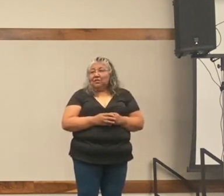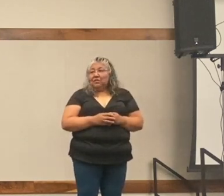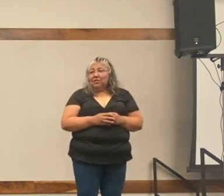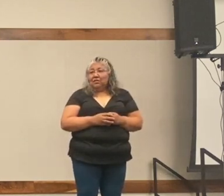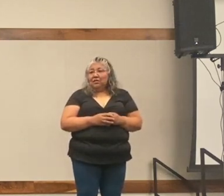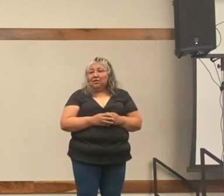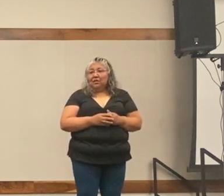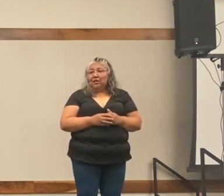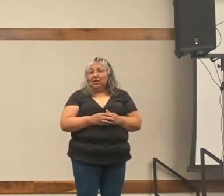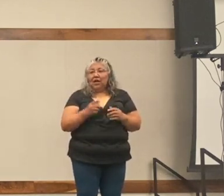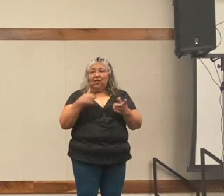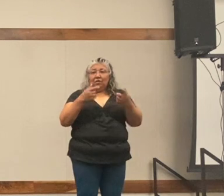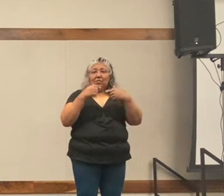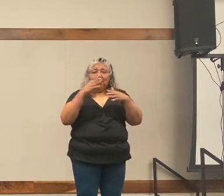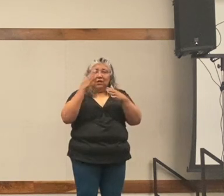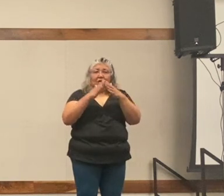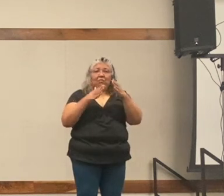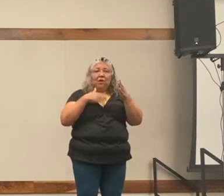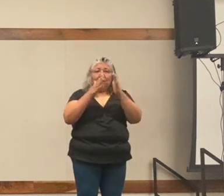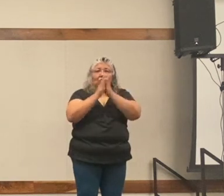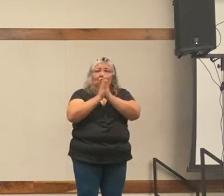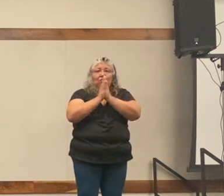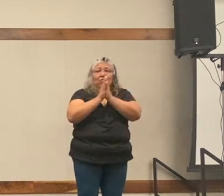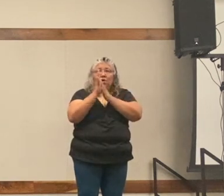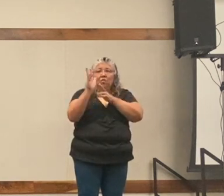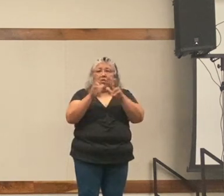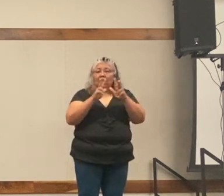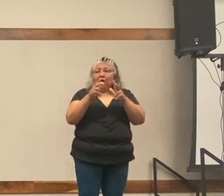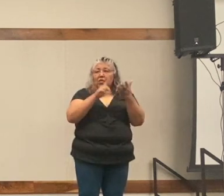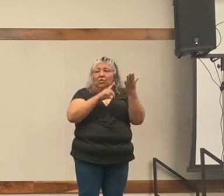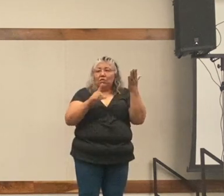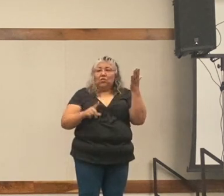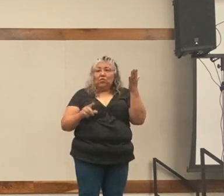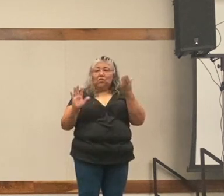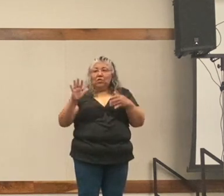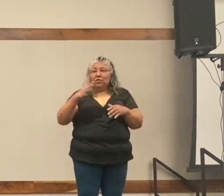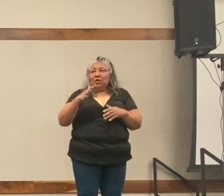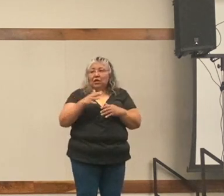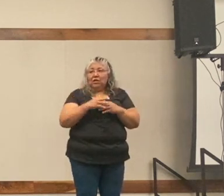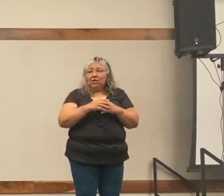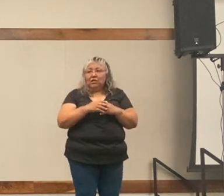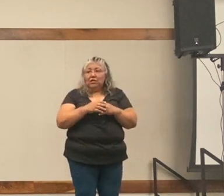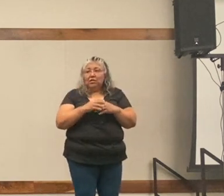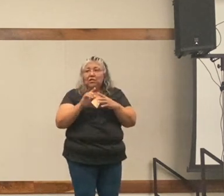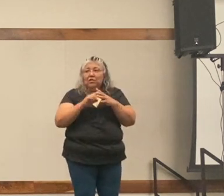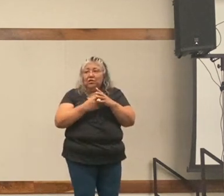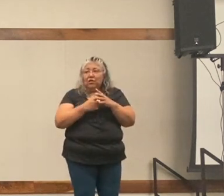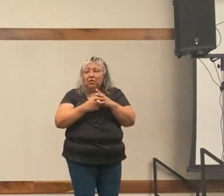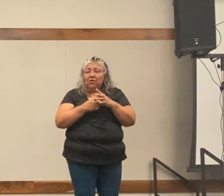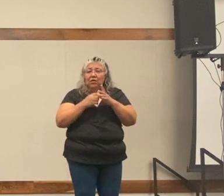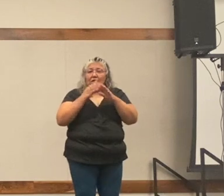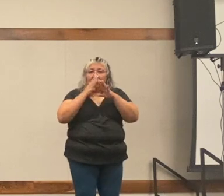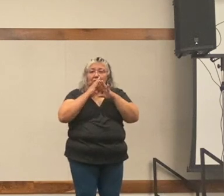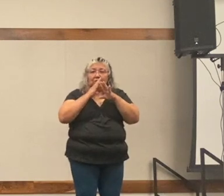And I was coming to the end of my prayer walk, and the Lord kind of started to go